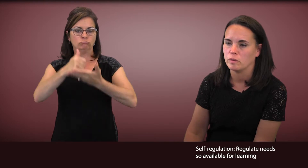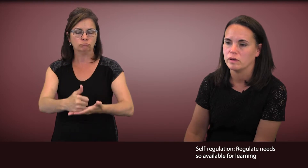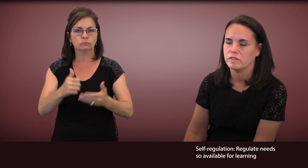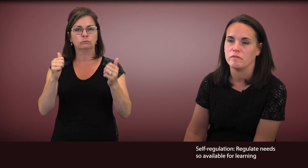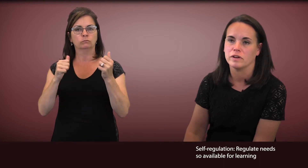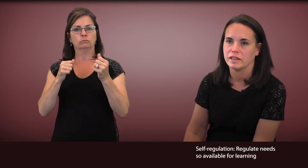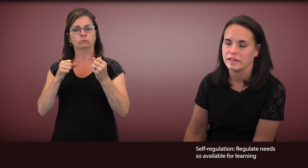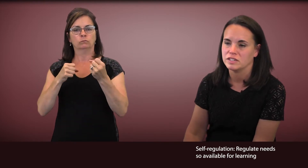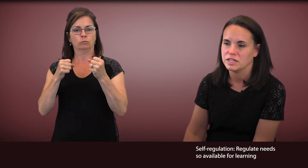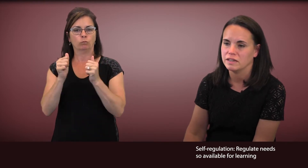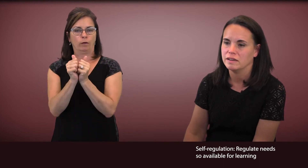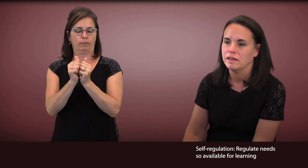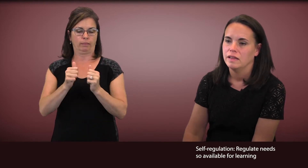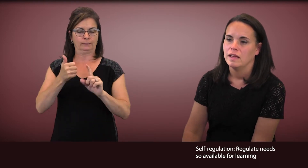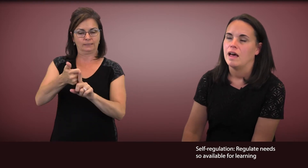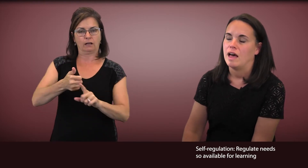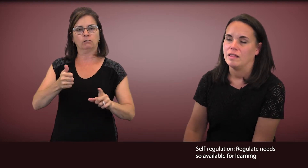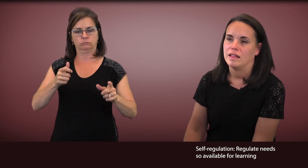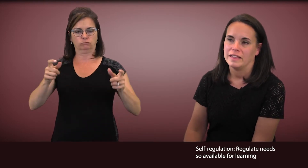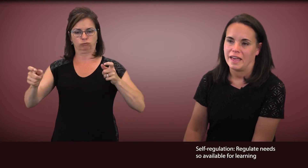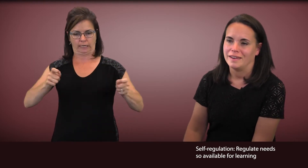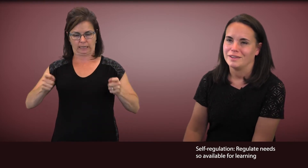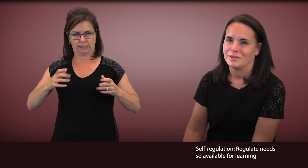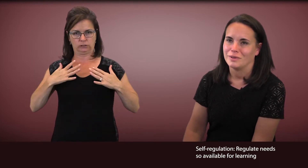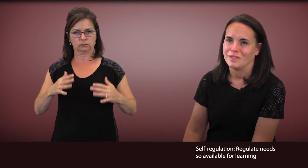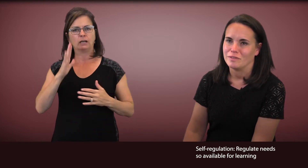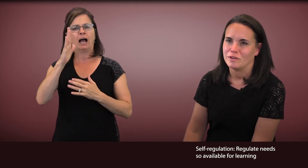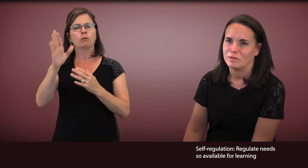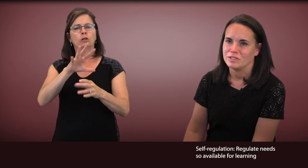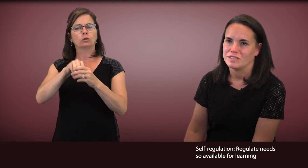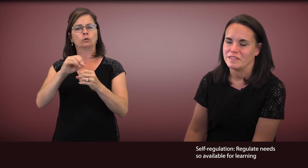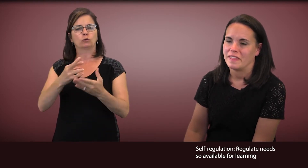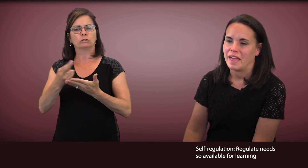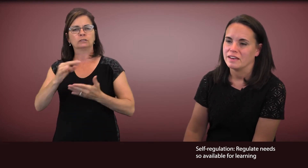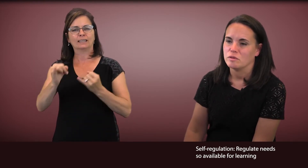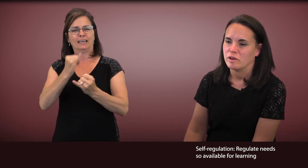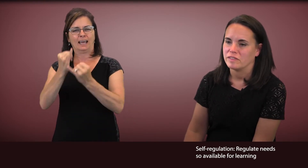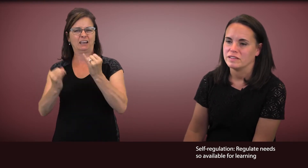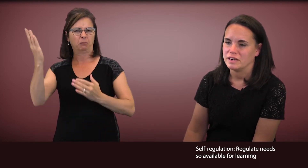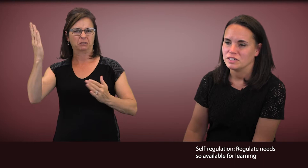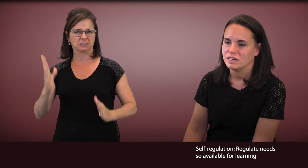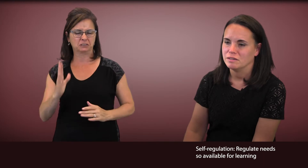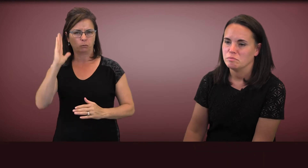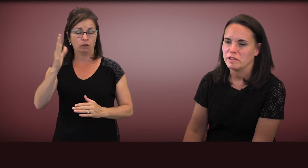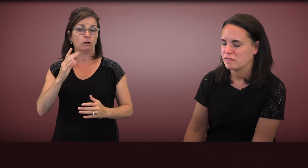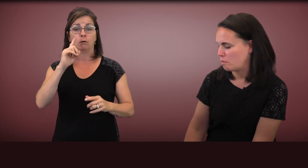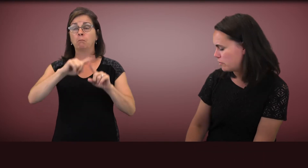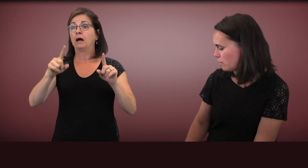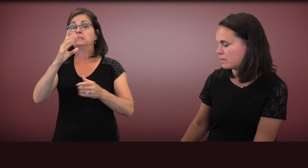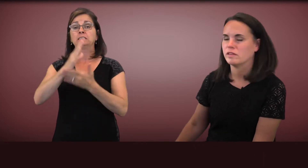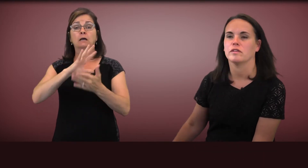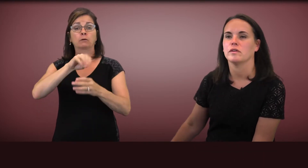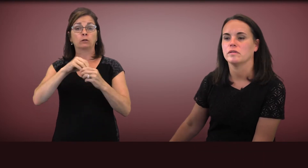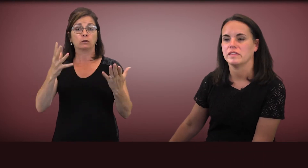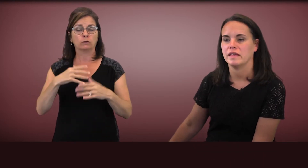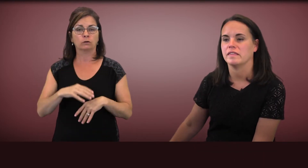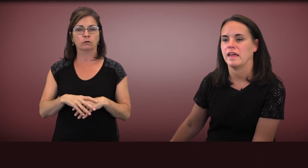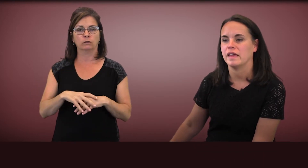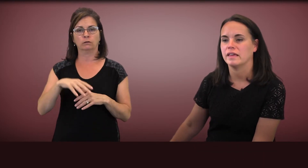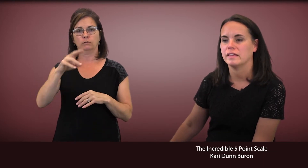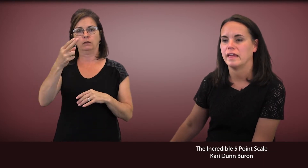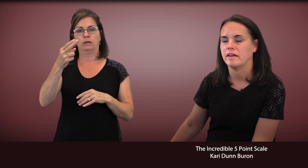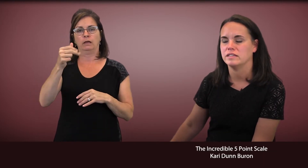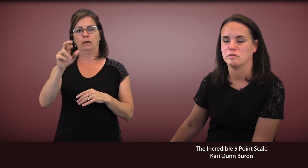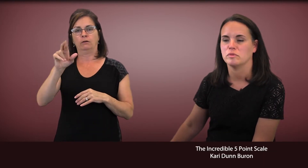to promote self-regulation. I'll again include these resources at the end of the presentation, but some of them include